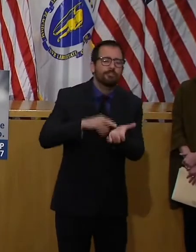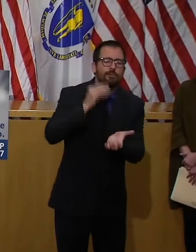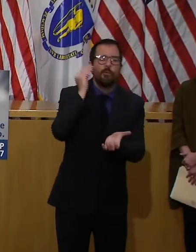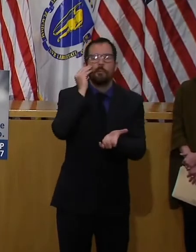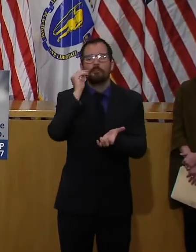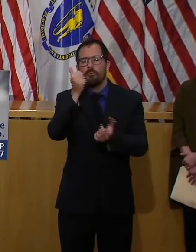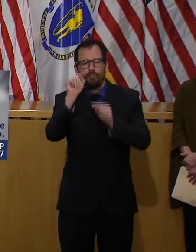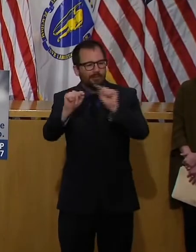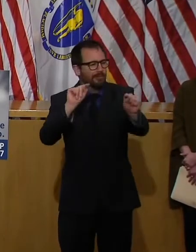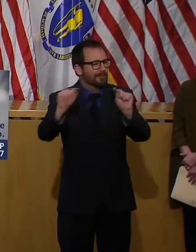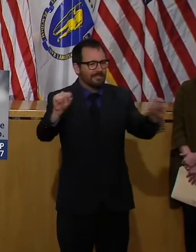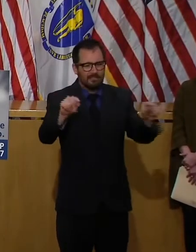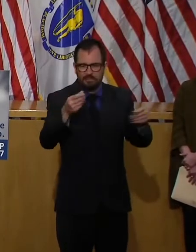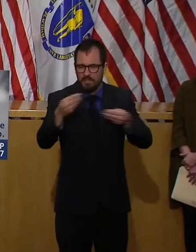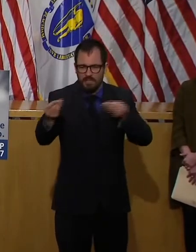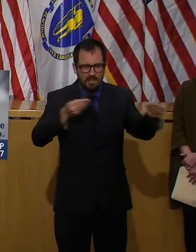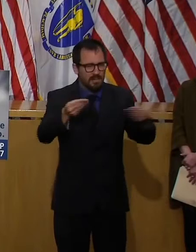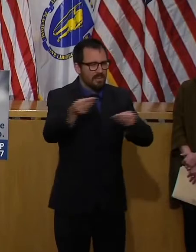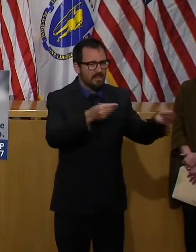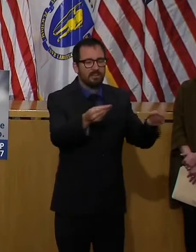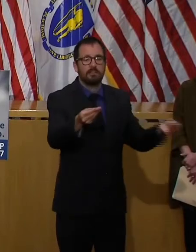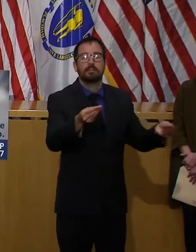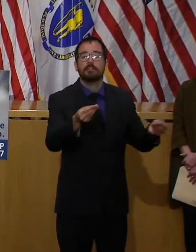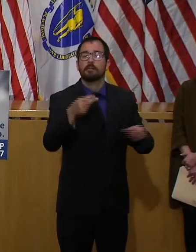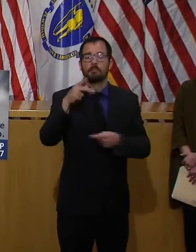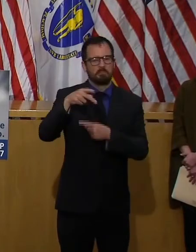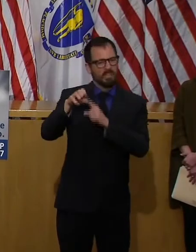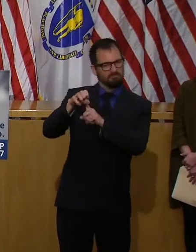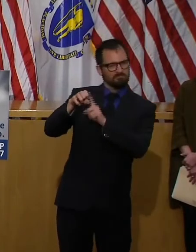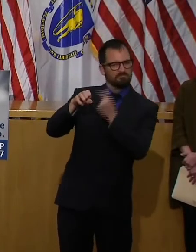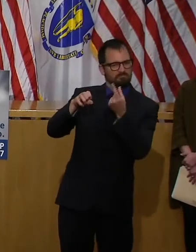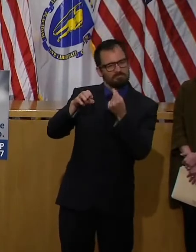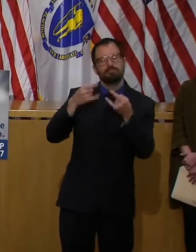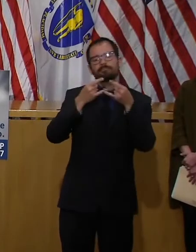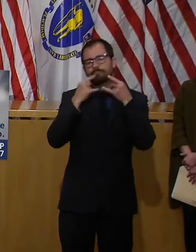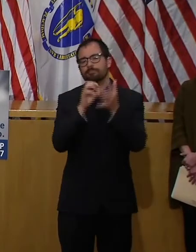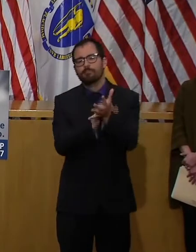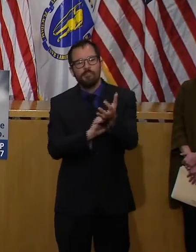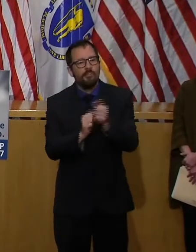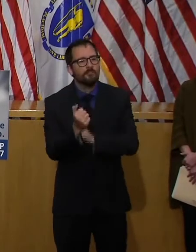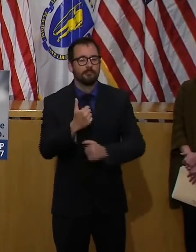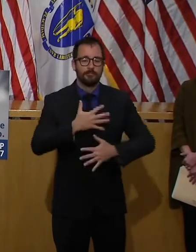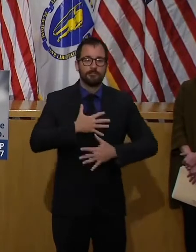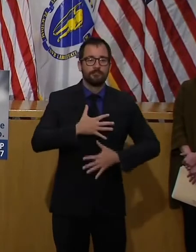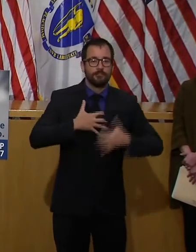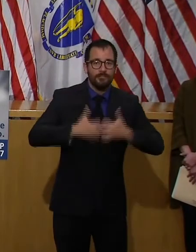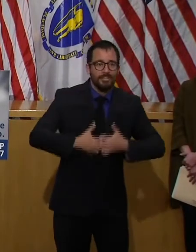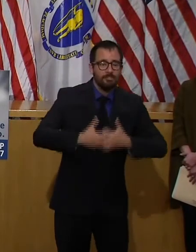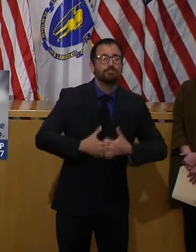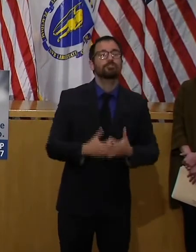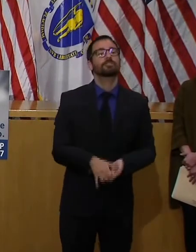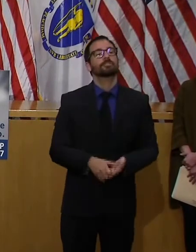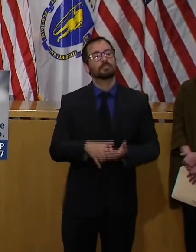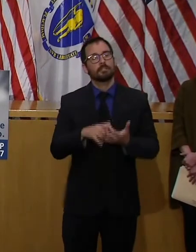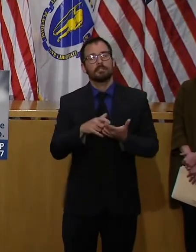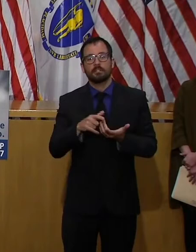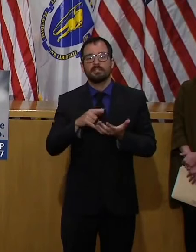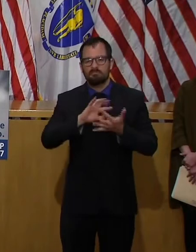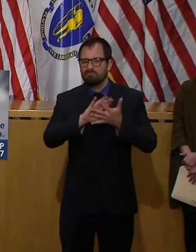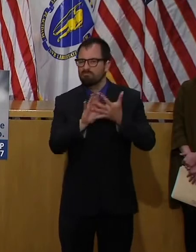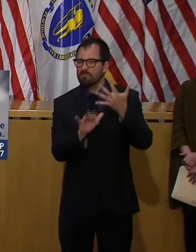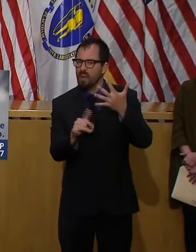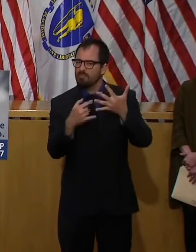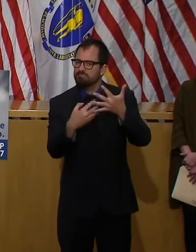ventilators. We know that people are obviously anxious to return to some sort of daily routine that made up the way we all lived